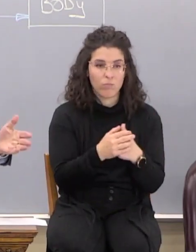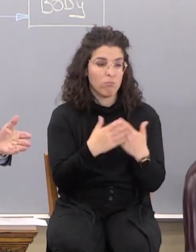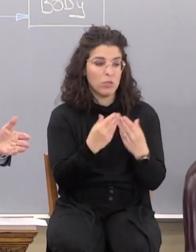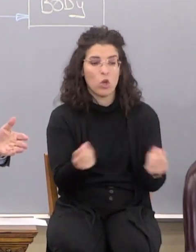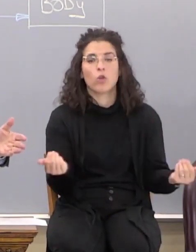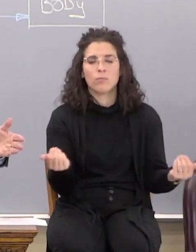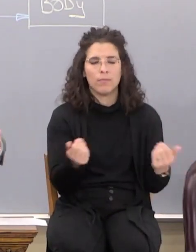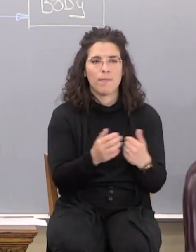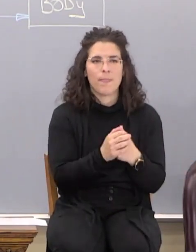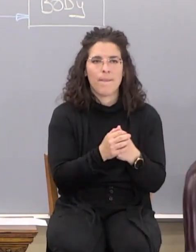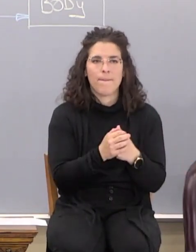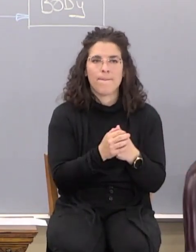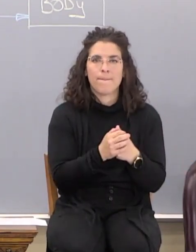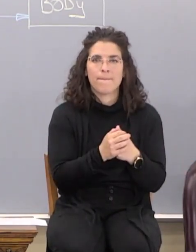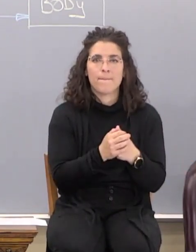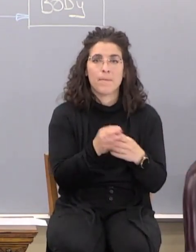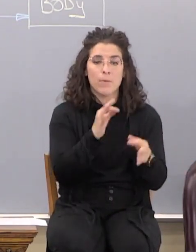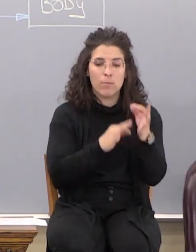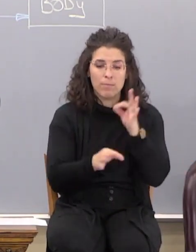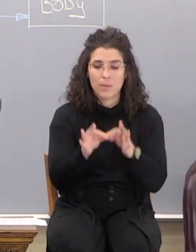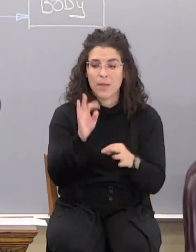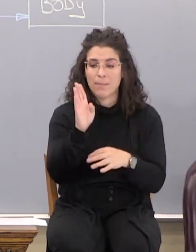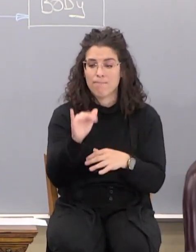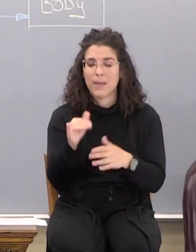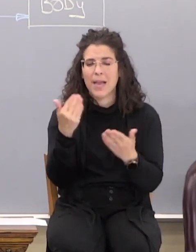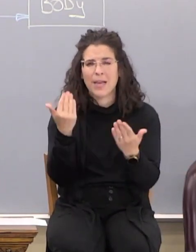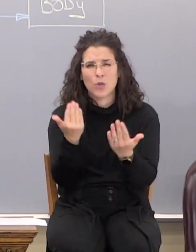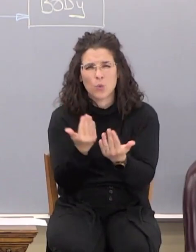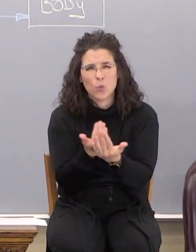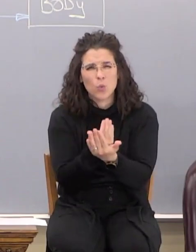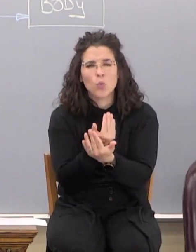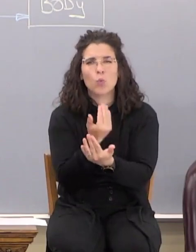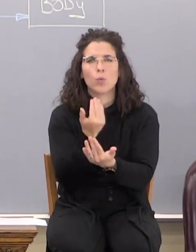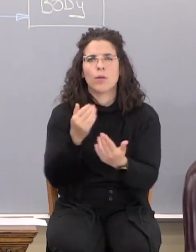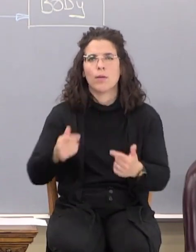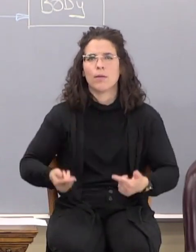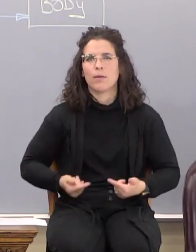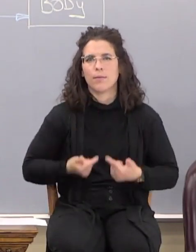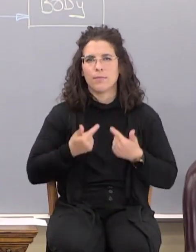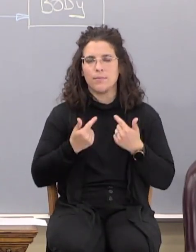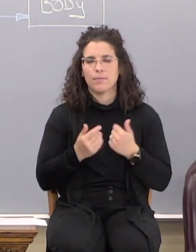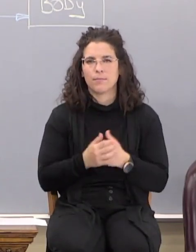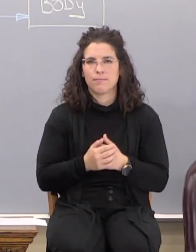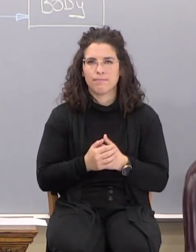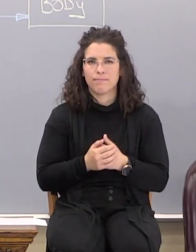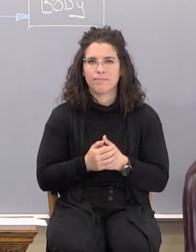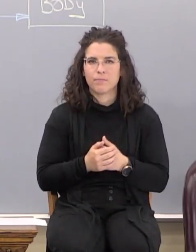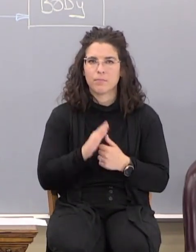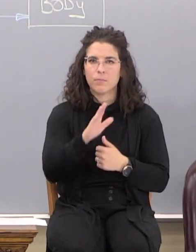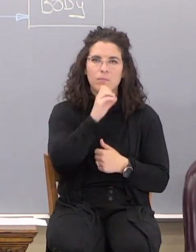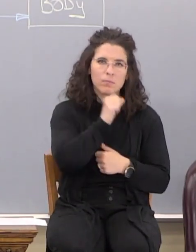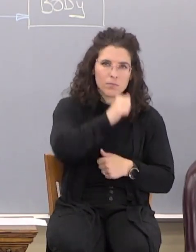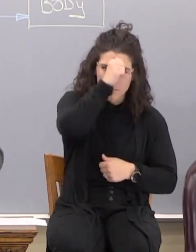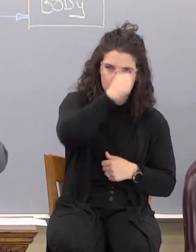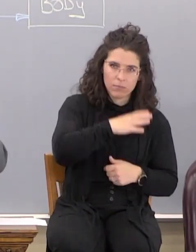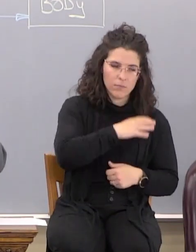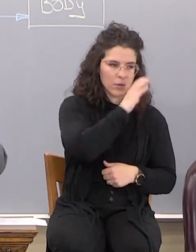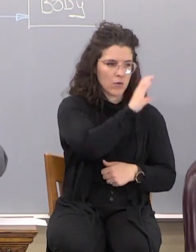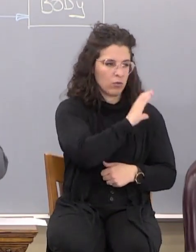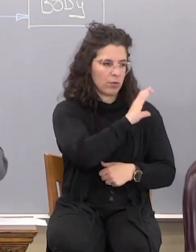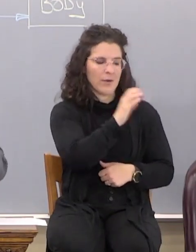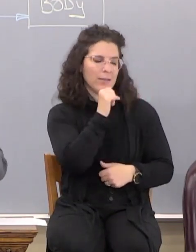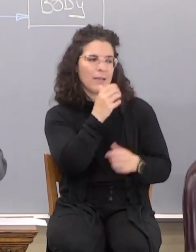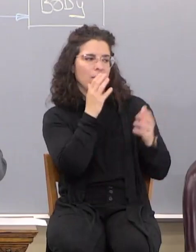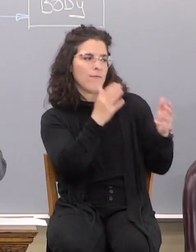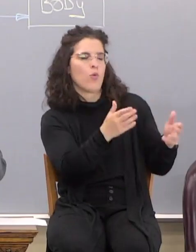gone. And he's been replaced by a new life. So your old man is crucified. He's not the